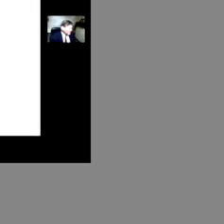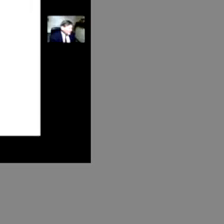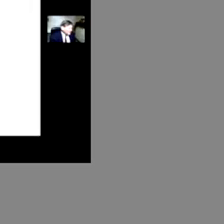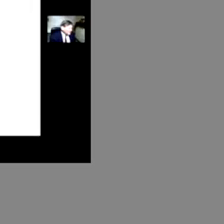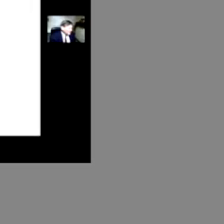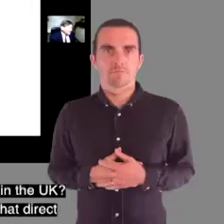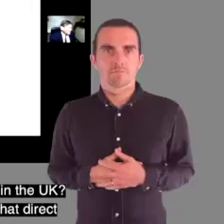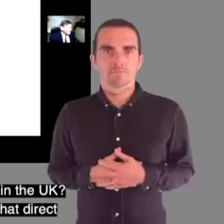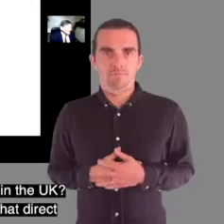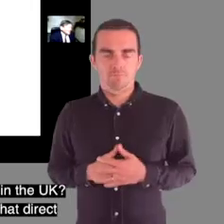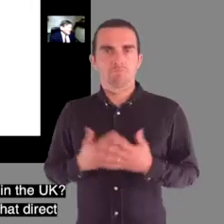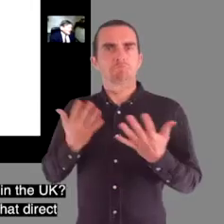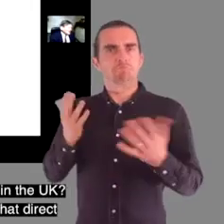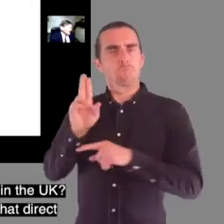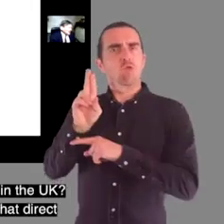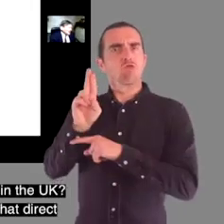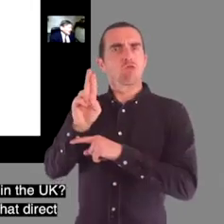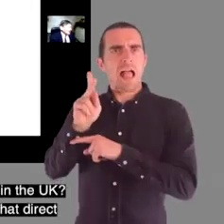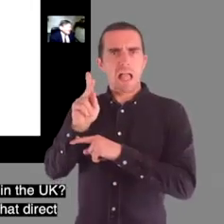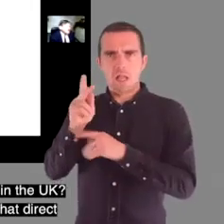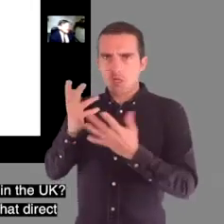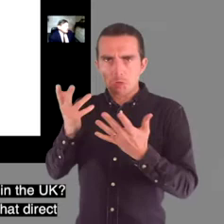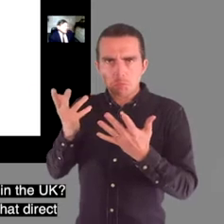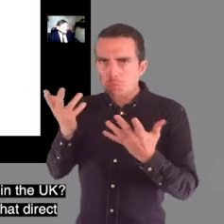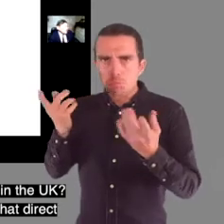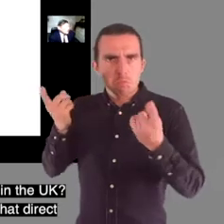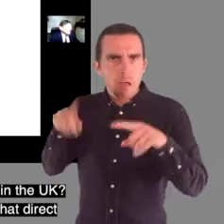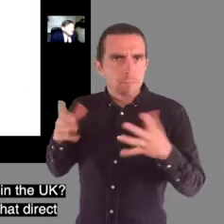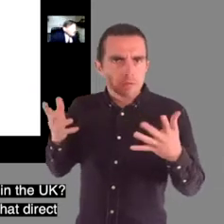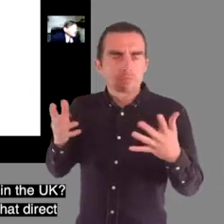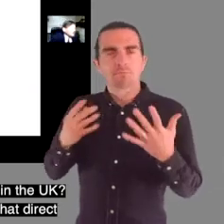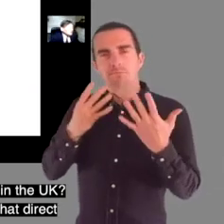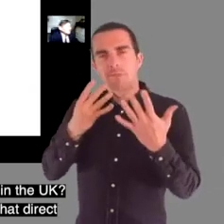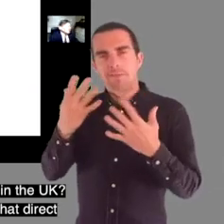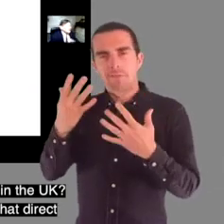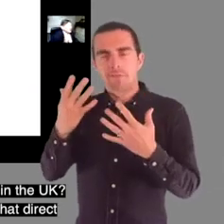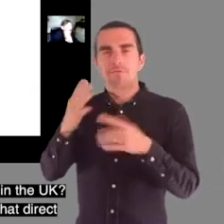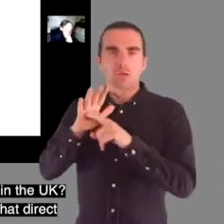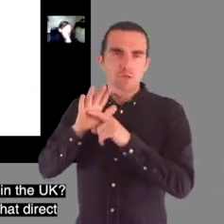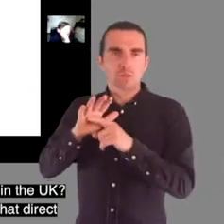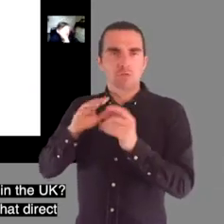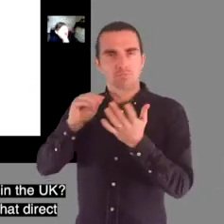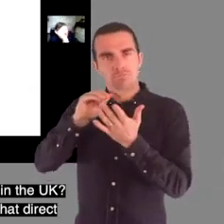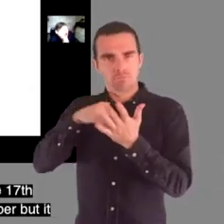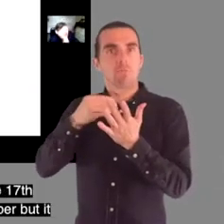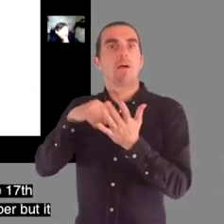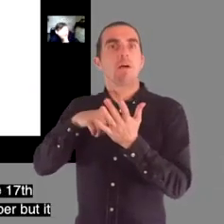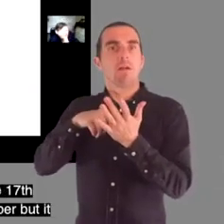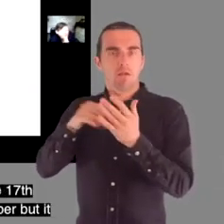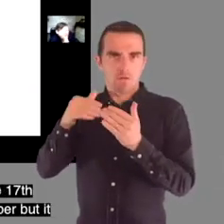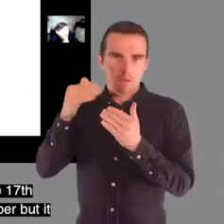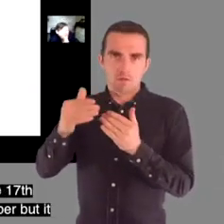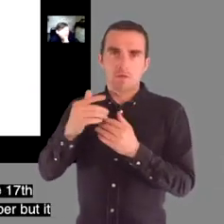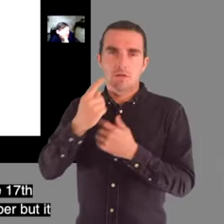Okay, so what happened in the UK? Well, 1995 Discrimination Act, after that direct action